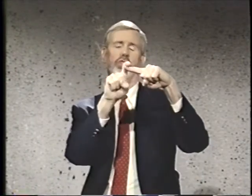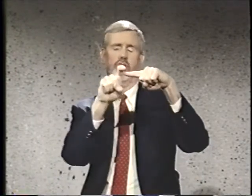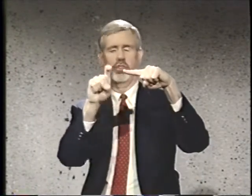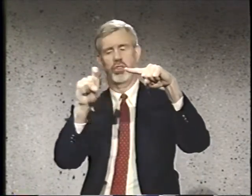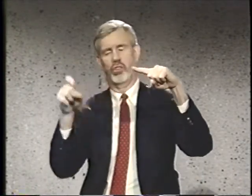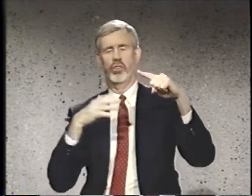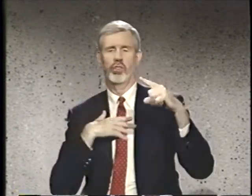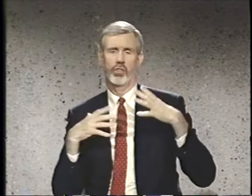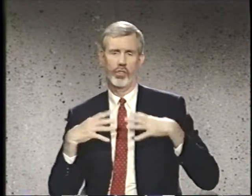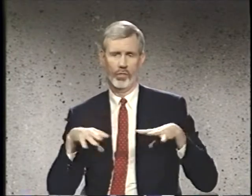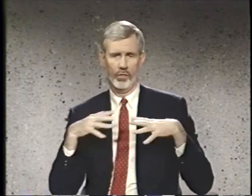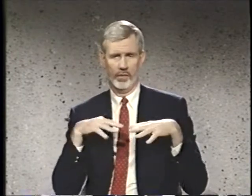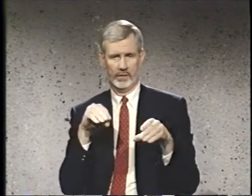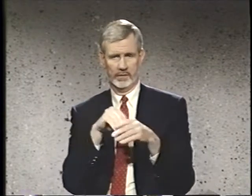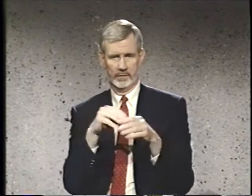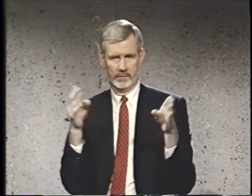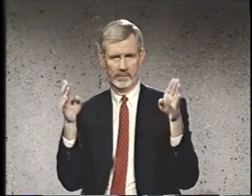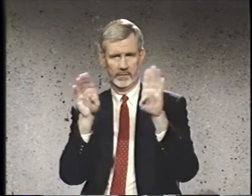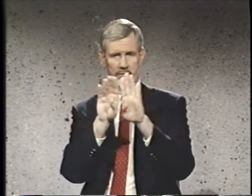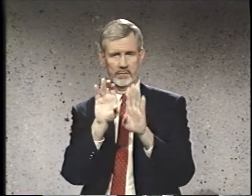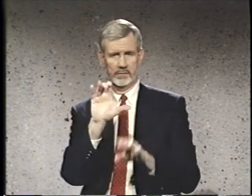I hung my clothes in the closet.